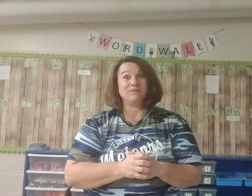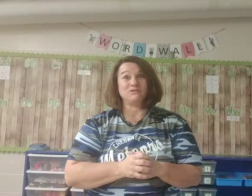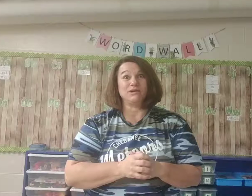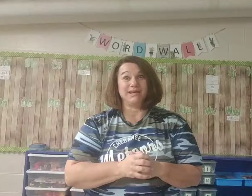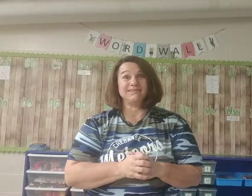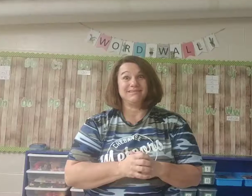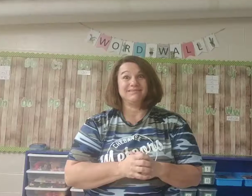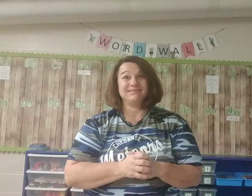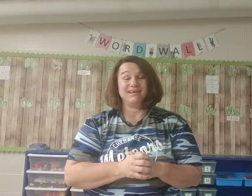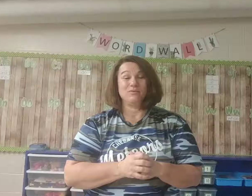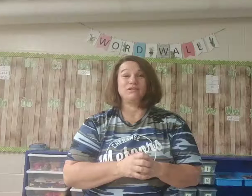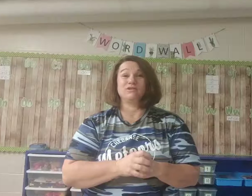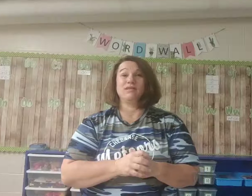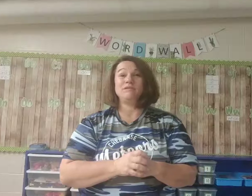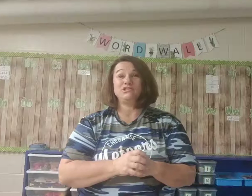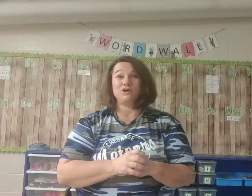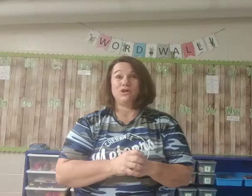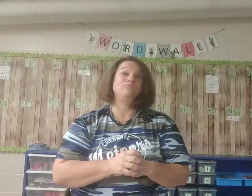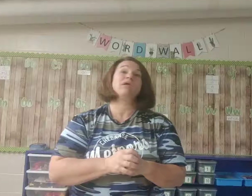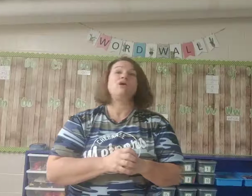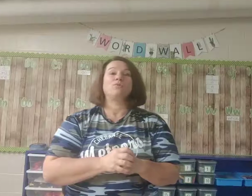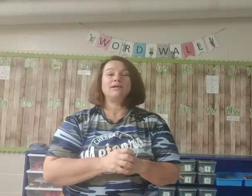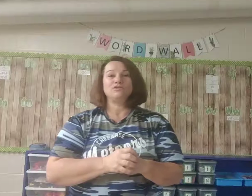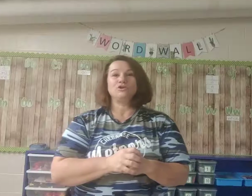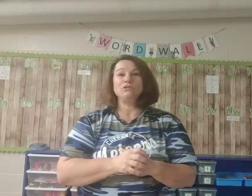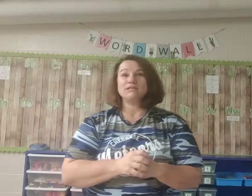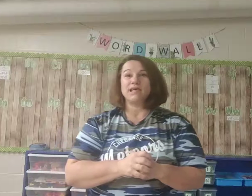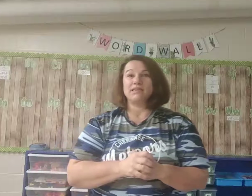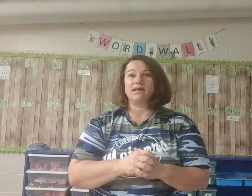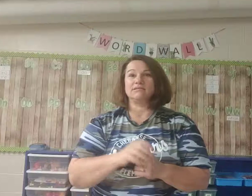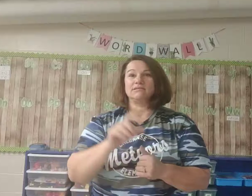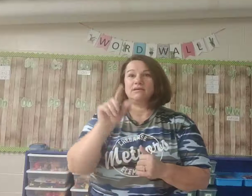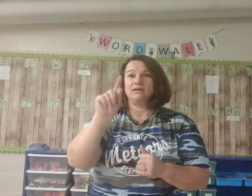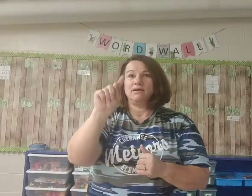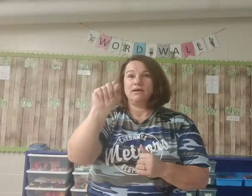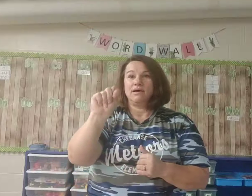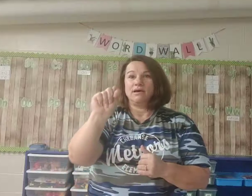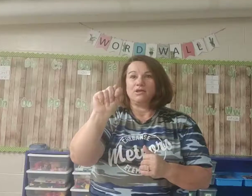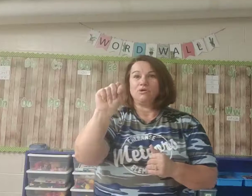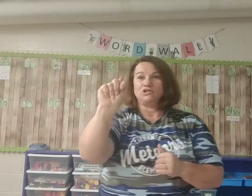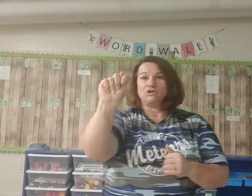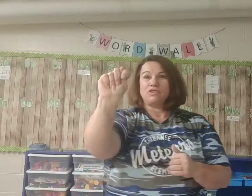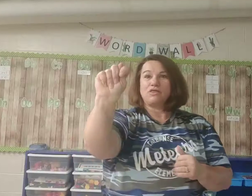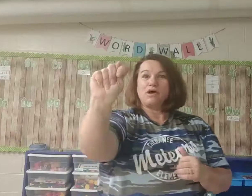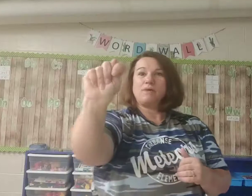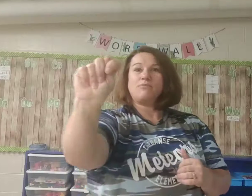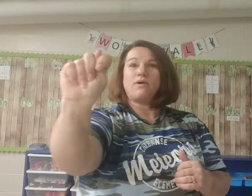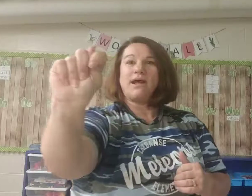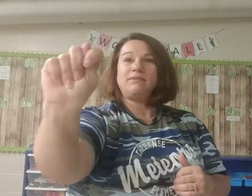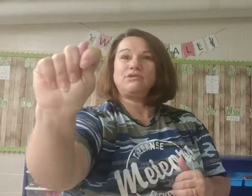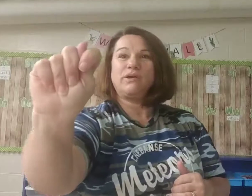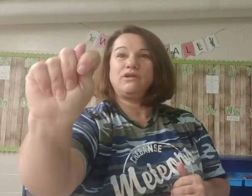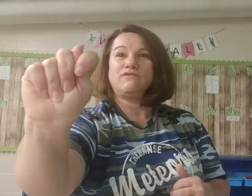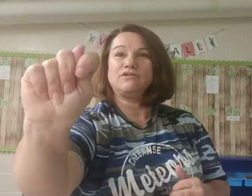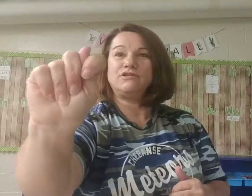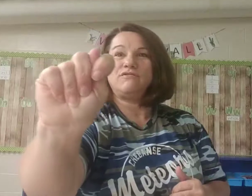language, wouldn't it? It would. So let me show you. Restroom looks like this. You put your thumb right in between your first two